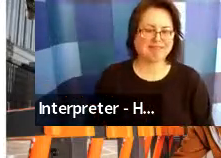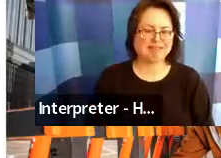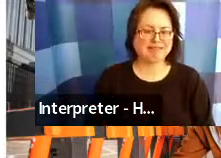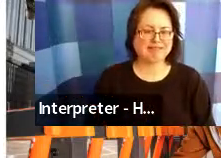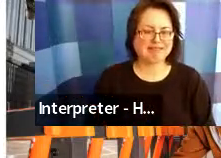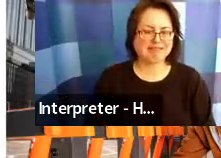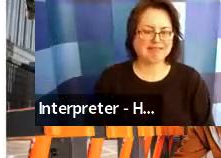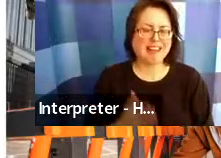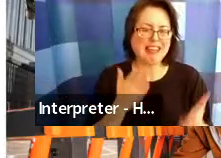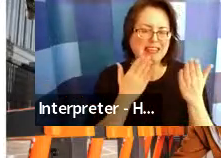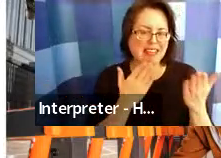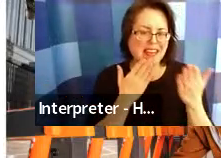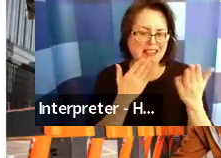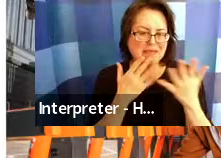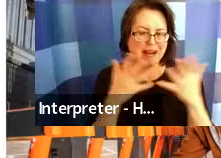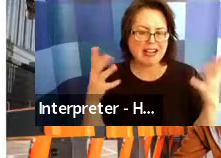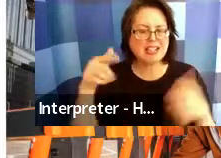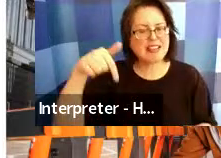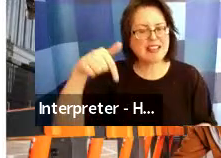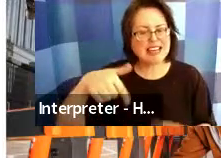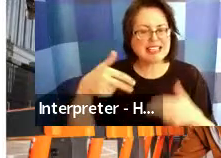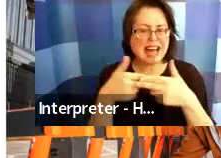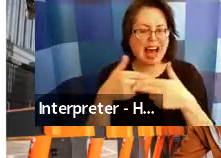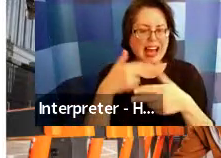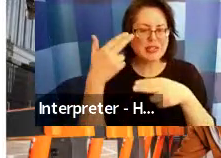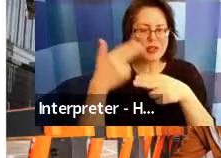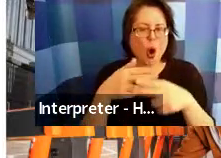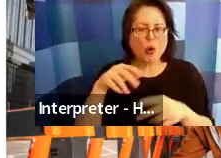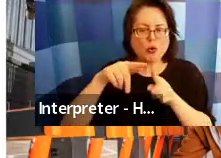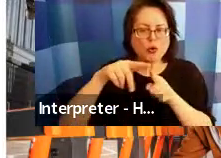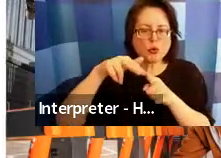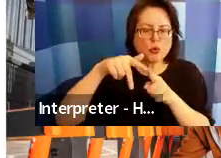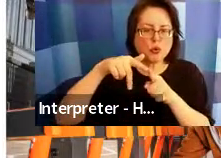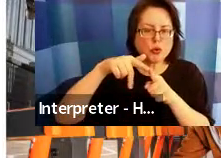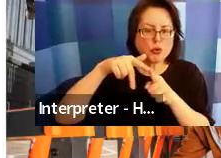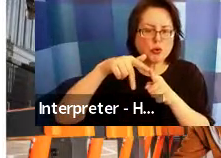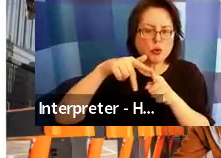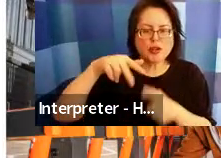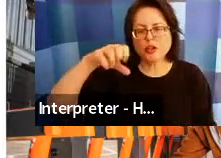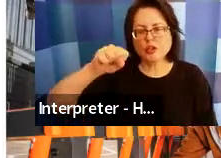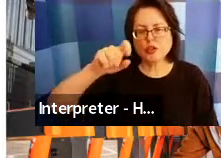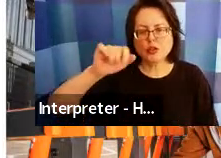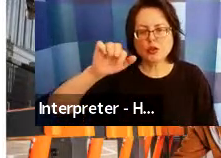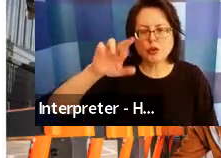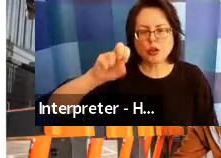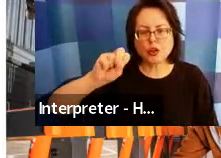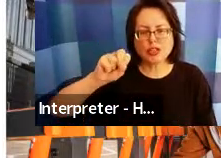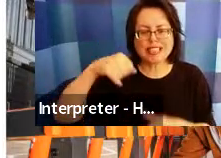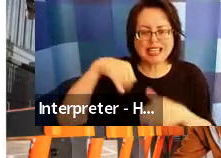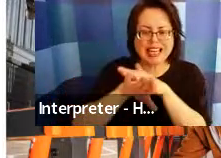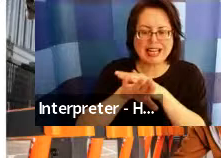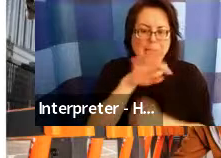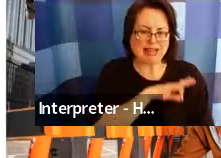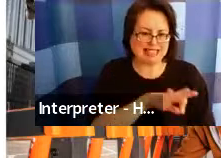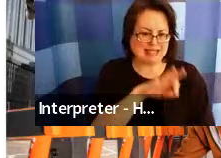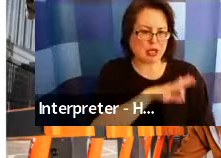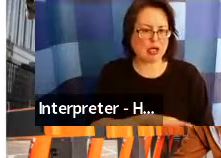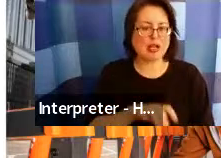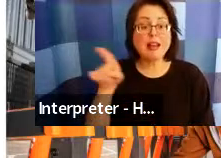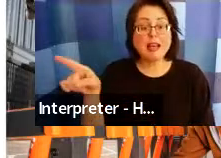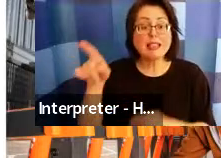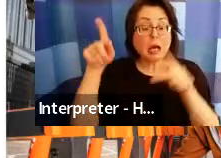Thanks, Shannon. So the title of this slide is Scooters in Pittsburgh. There's a picture on the top right of the slide of a person of